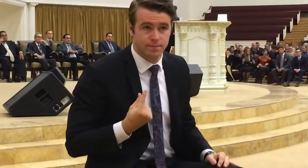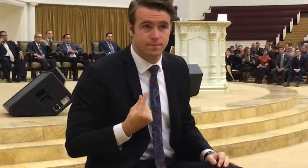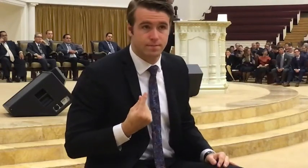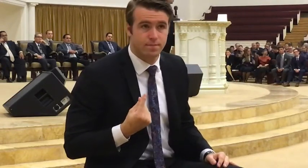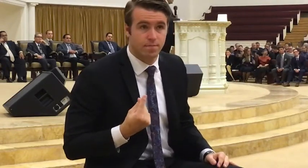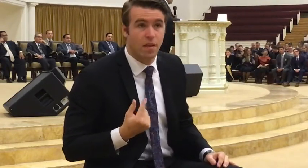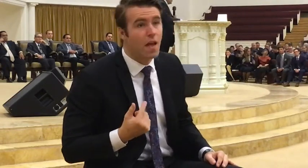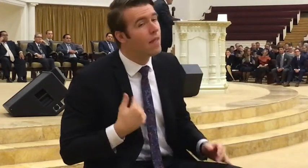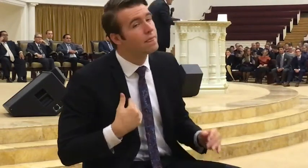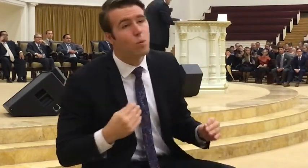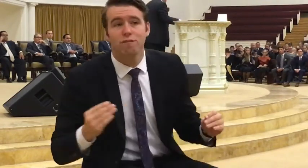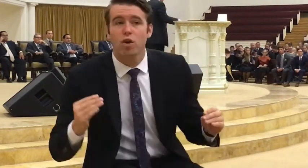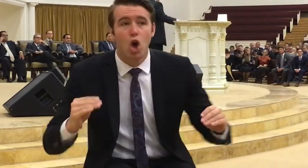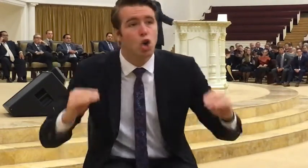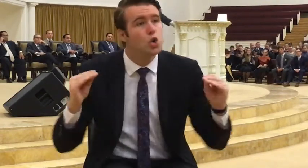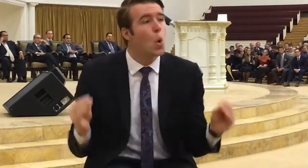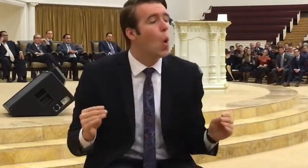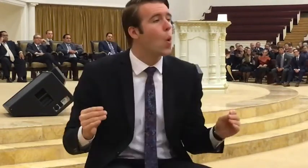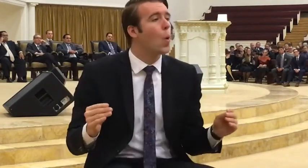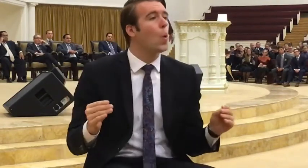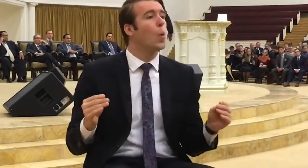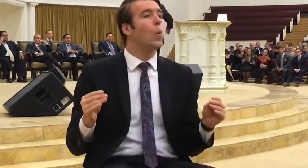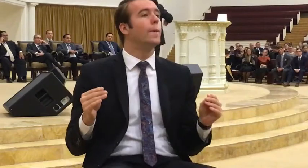There is no,